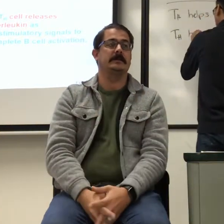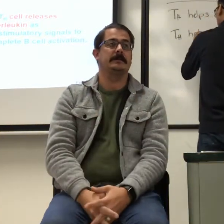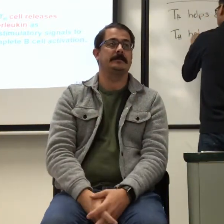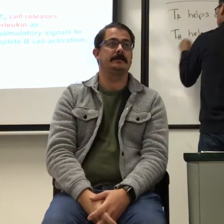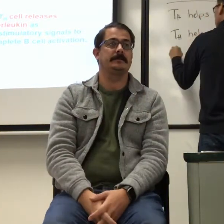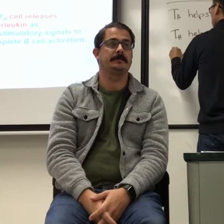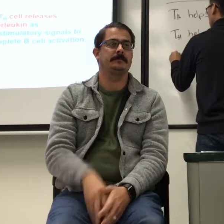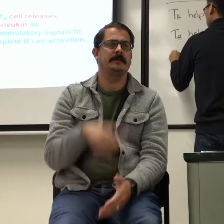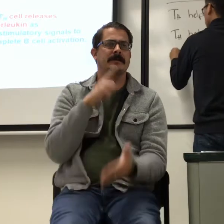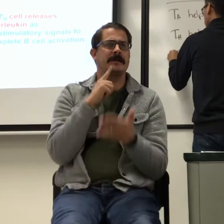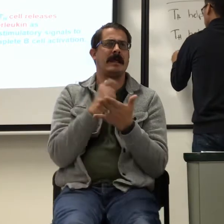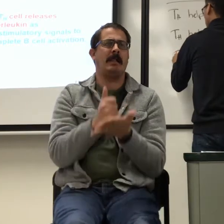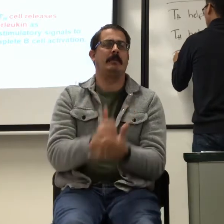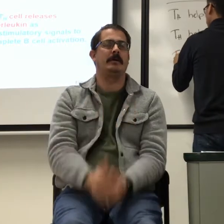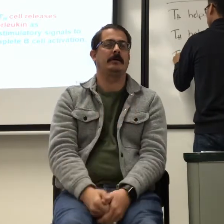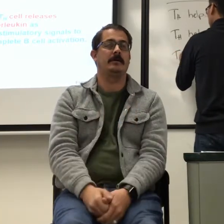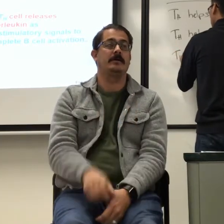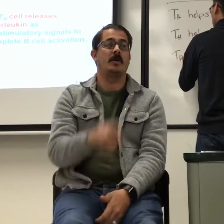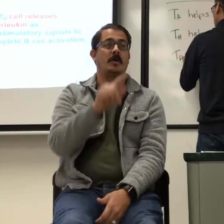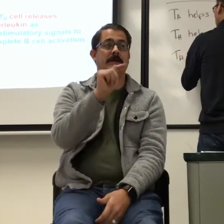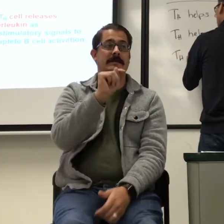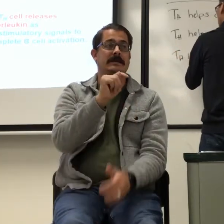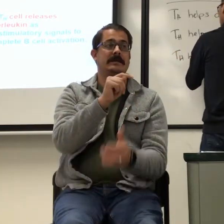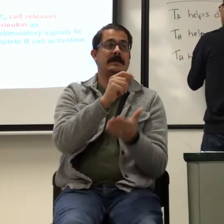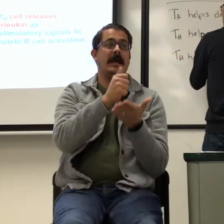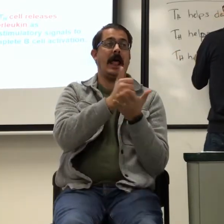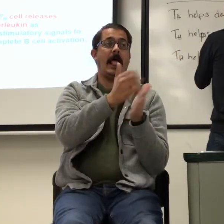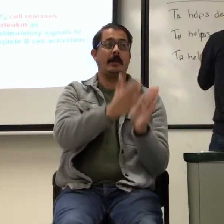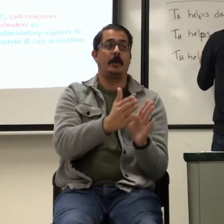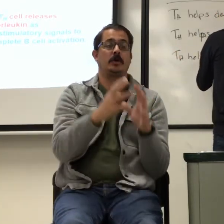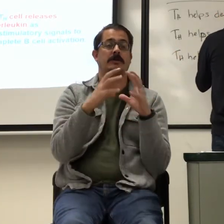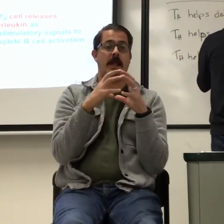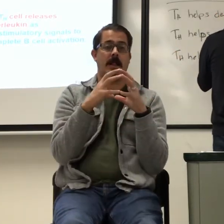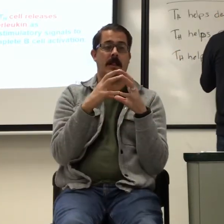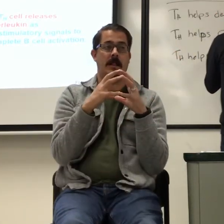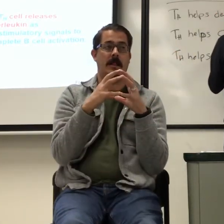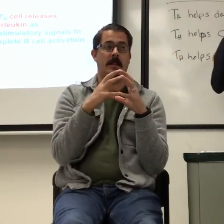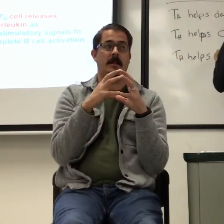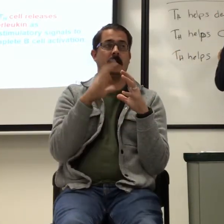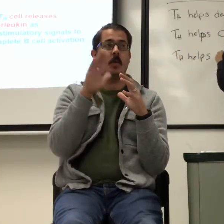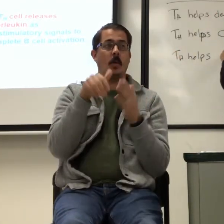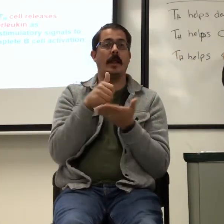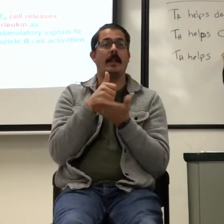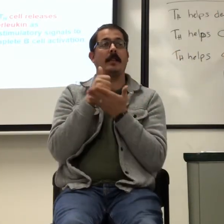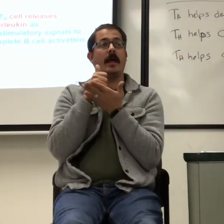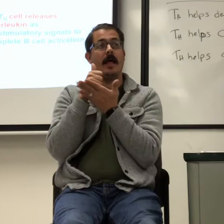That says helps. So the T helper cell helps